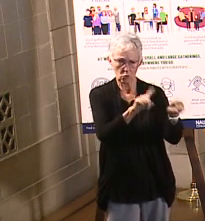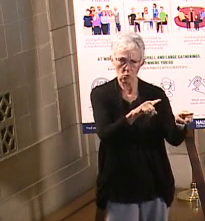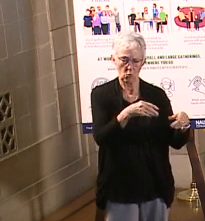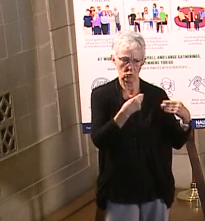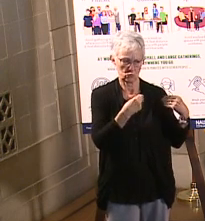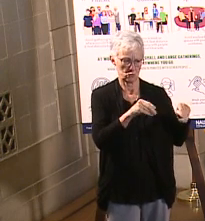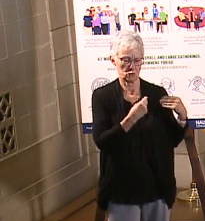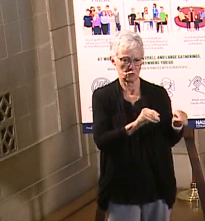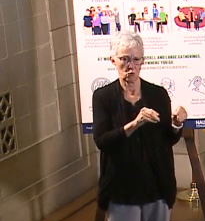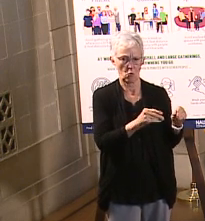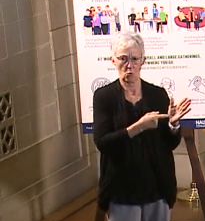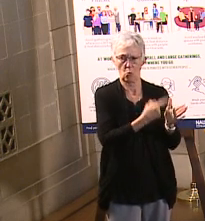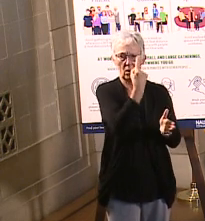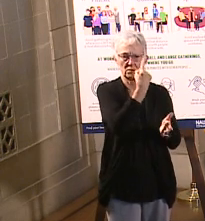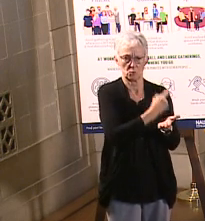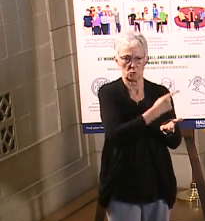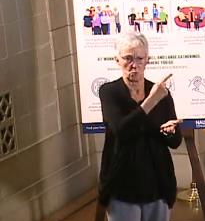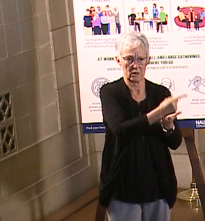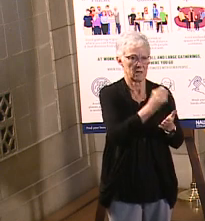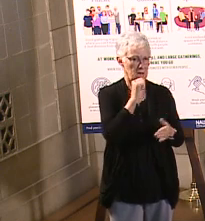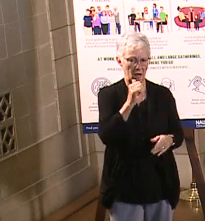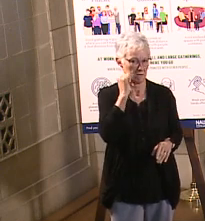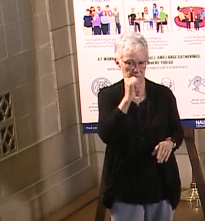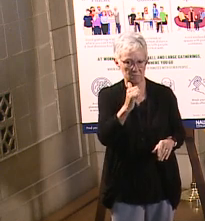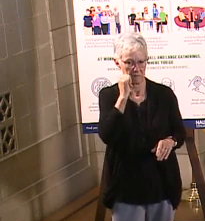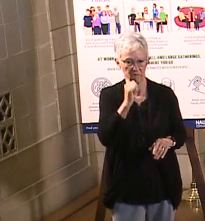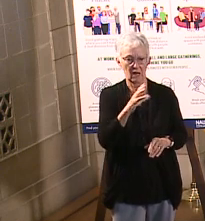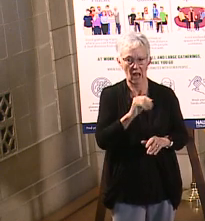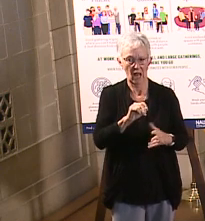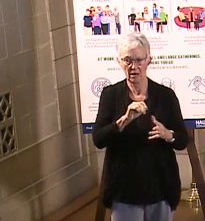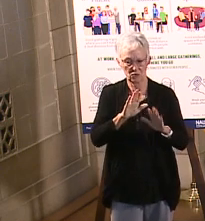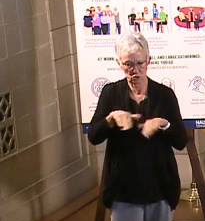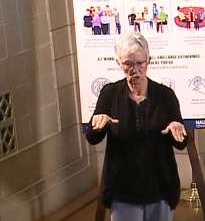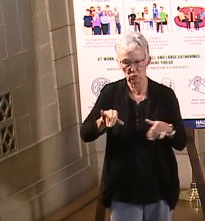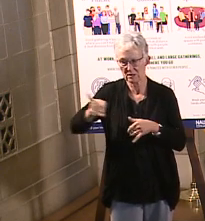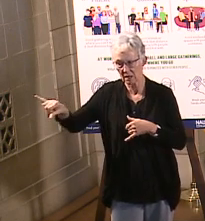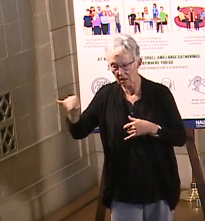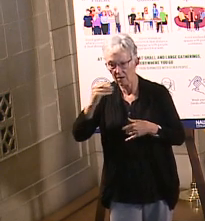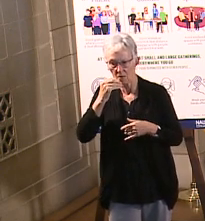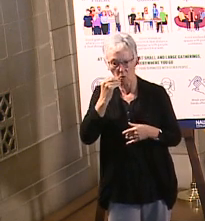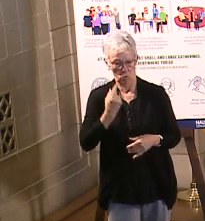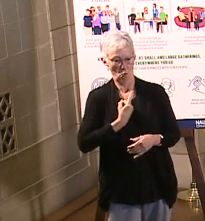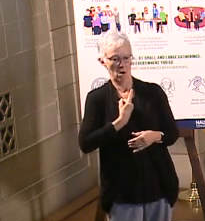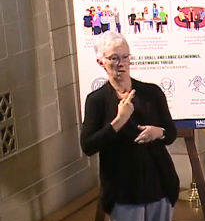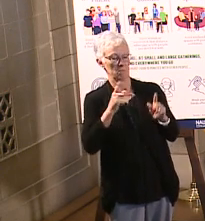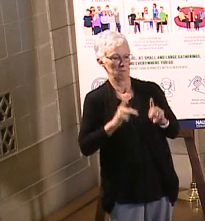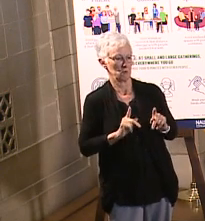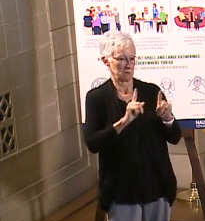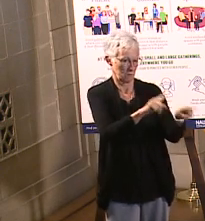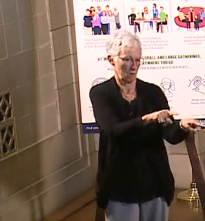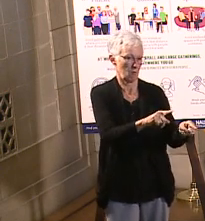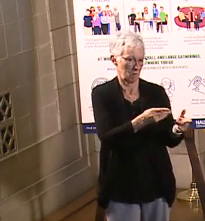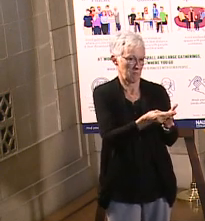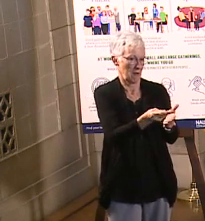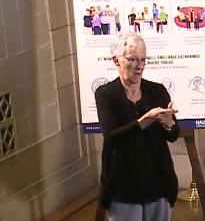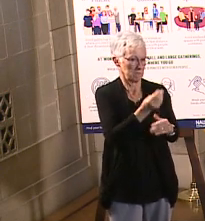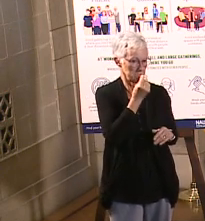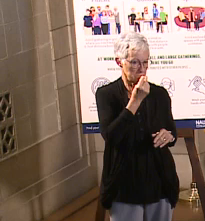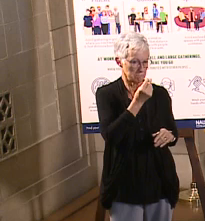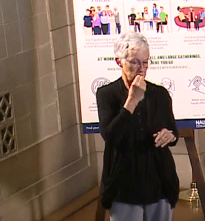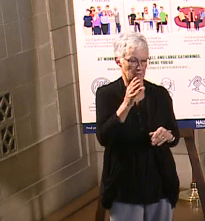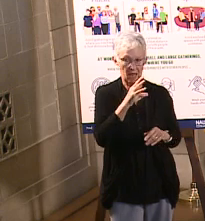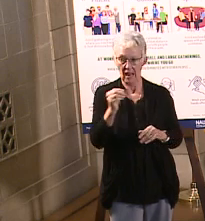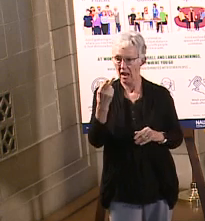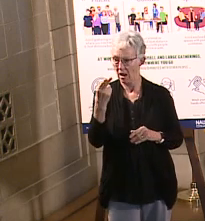whole kids going to the store. Also important as you're doing your holiday shopping to remember that it's better if you